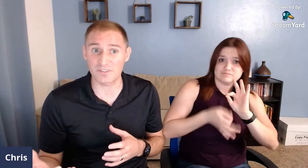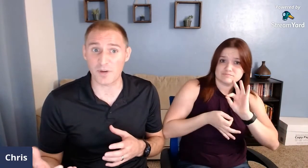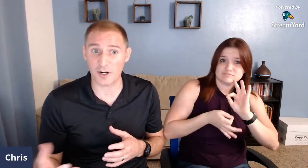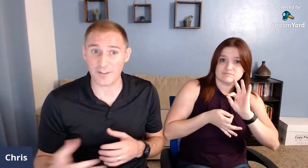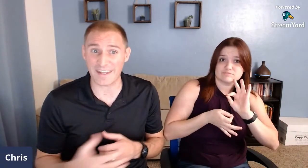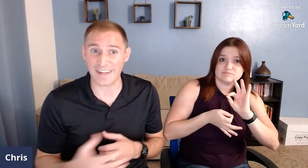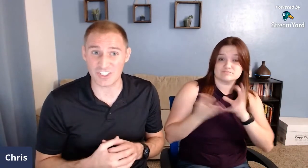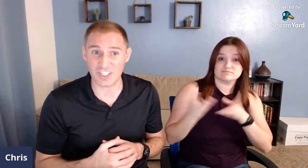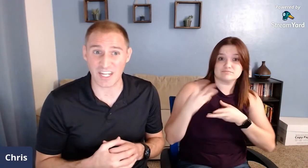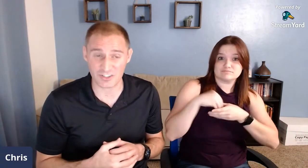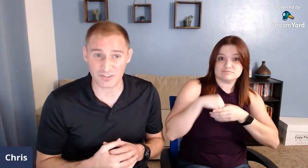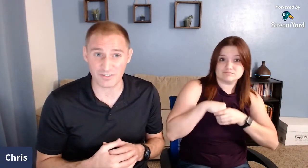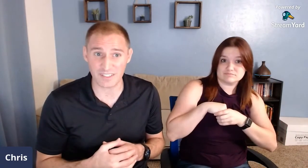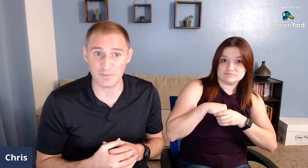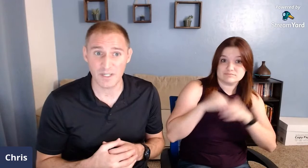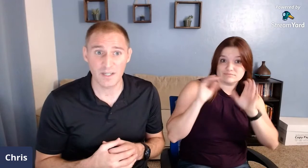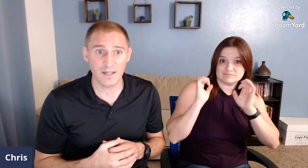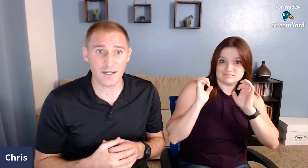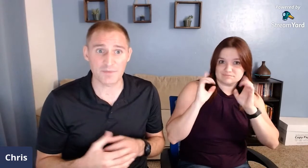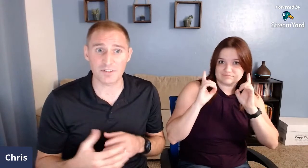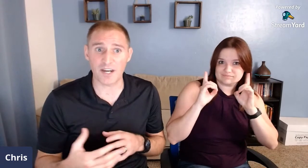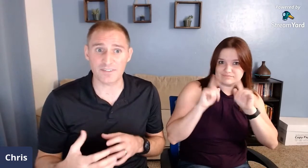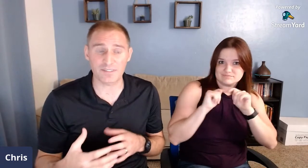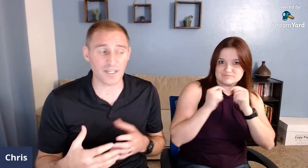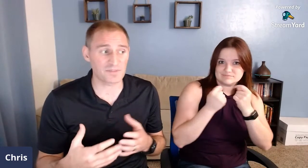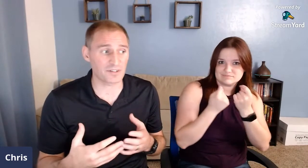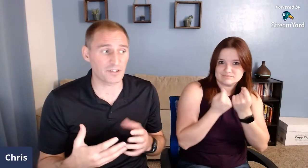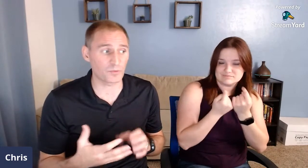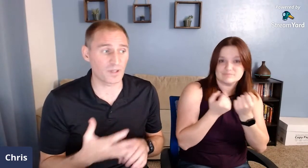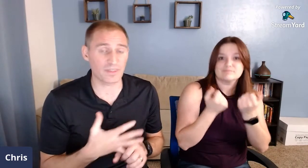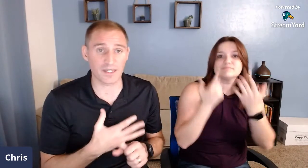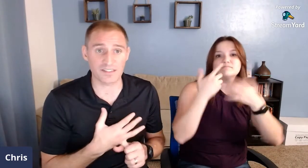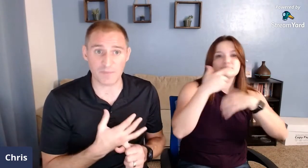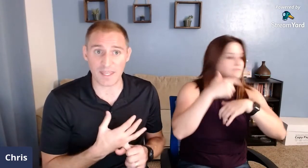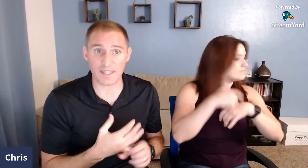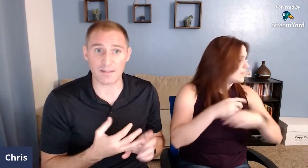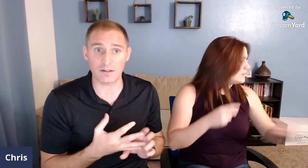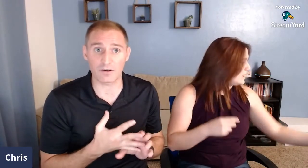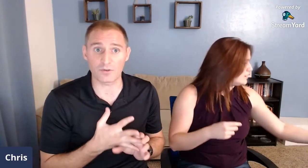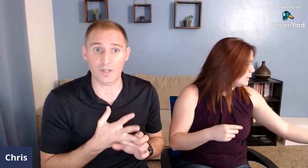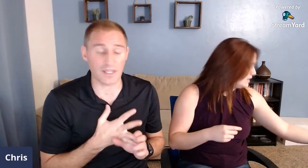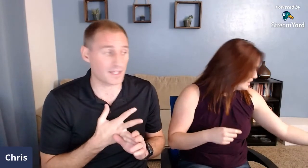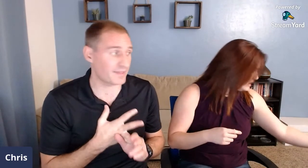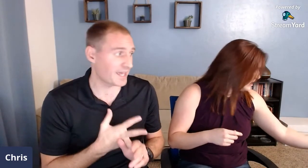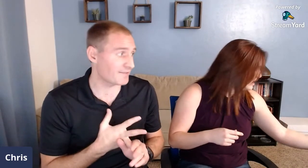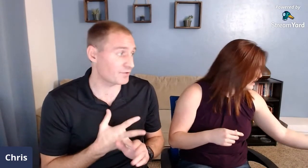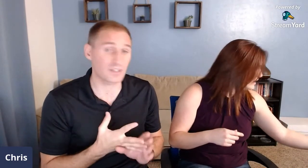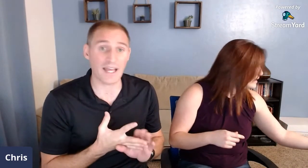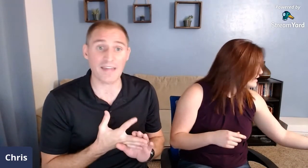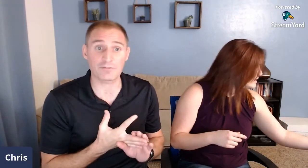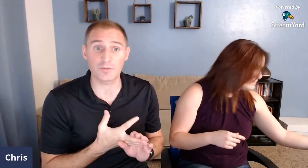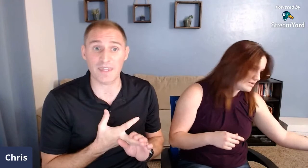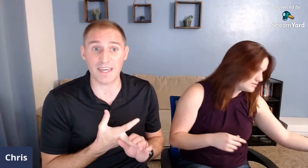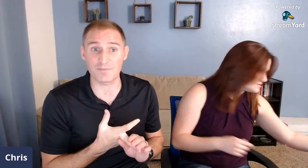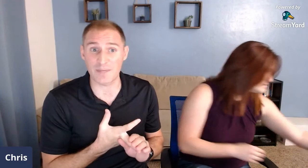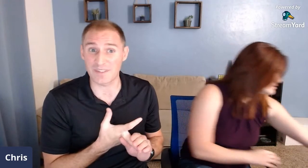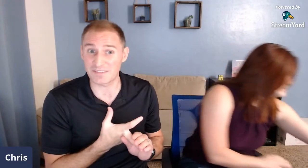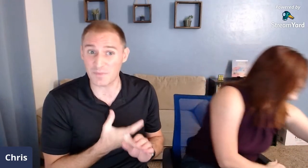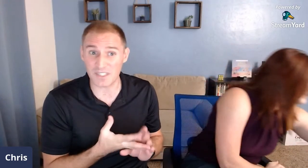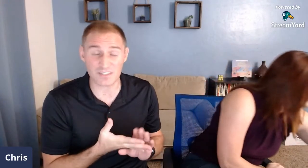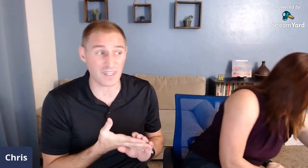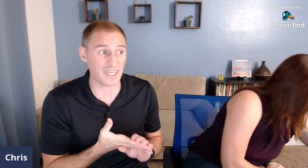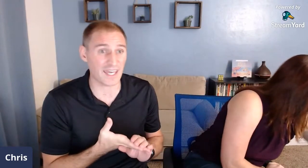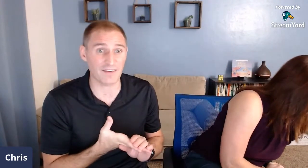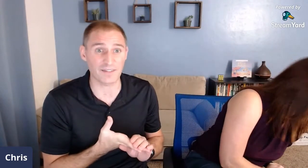interpreter too is part of that educational team. So oftentimes they're with SPED, they have your classroom, they have